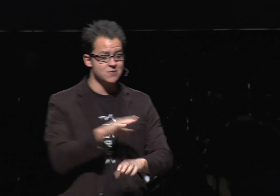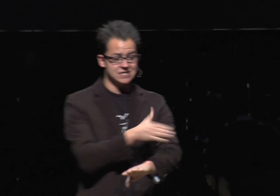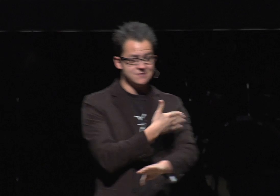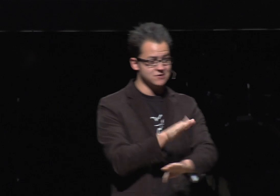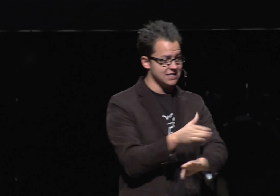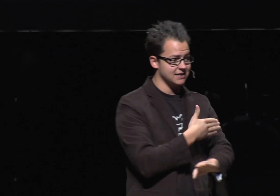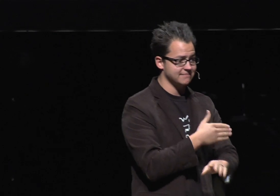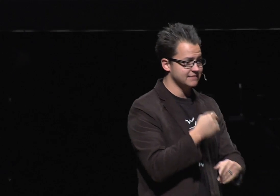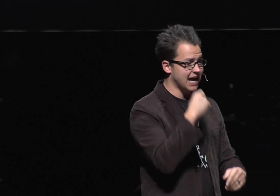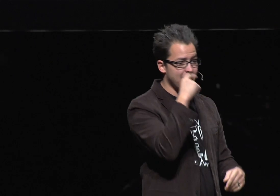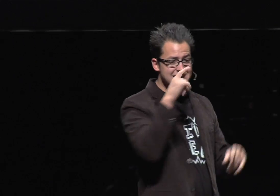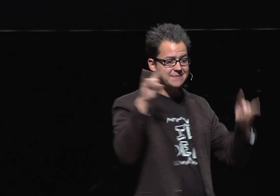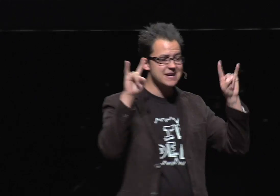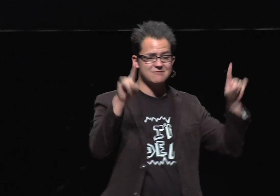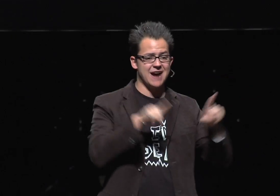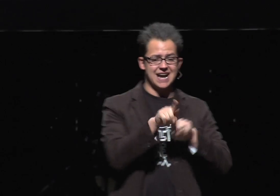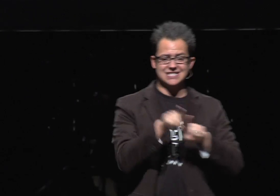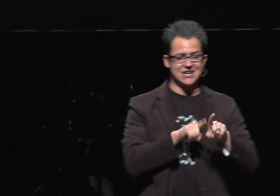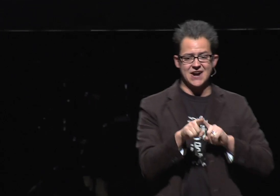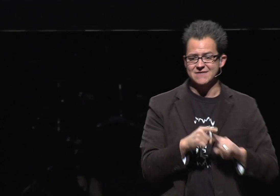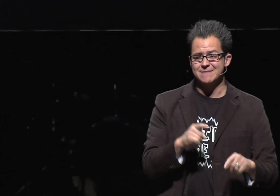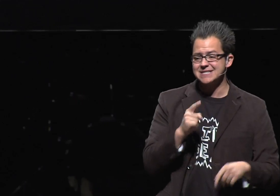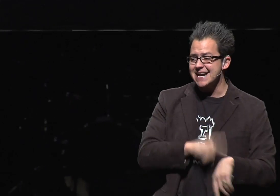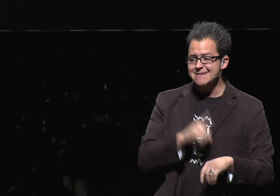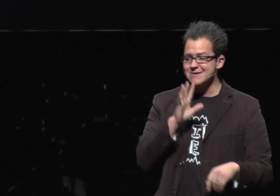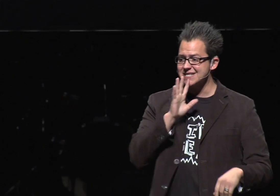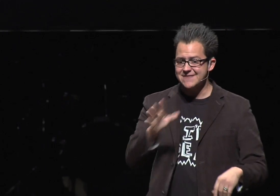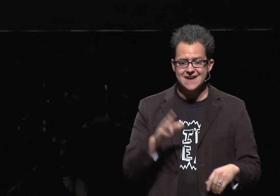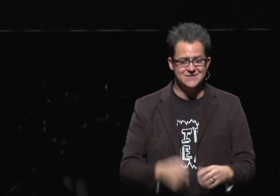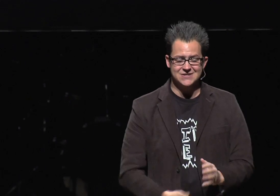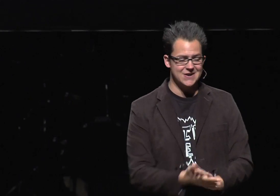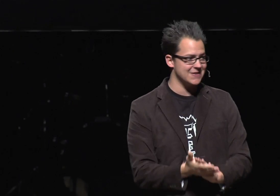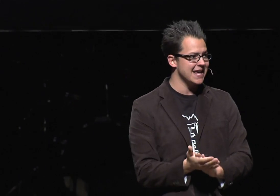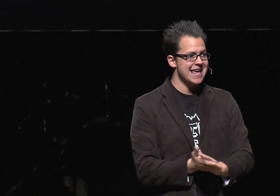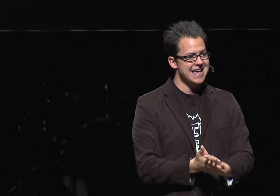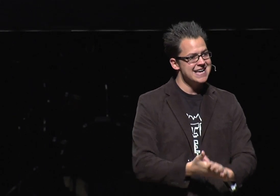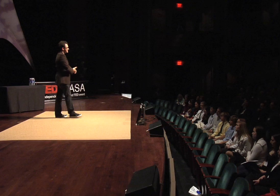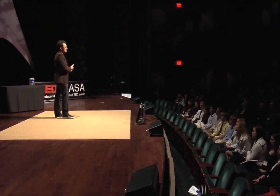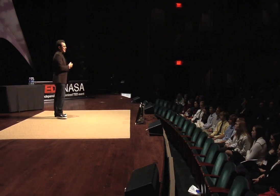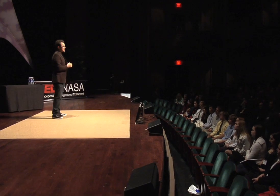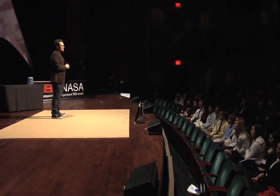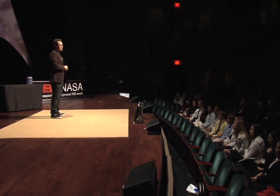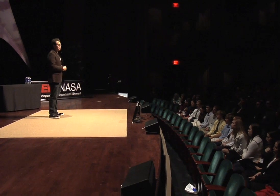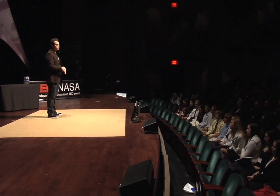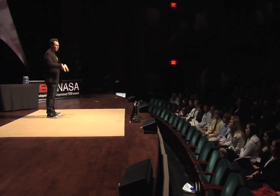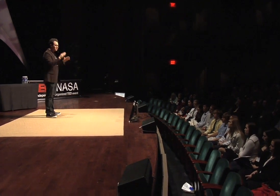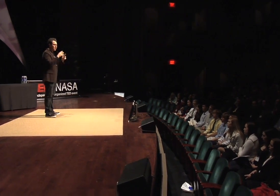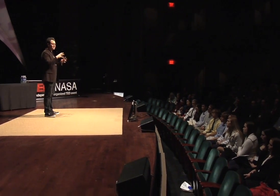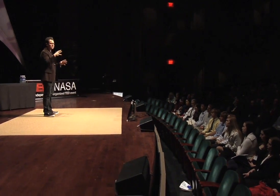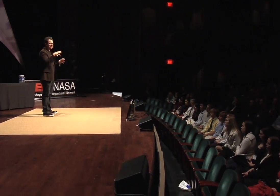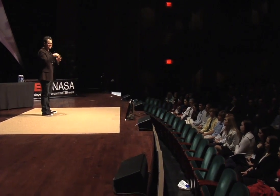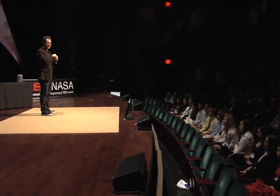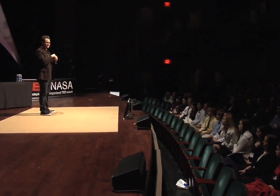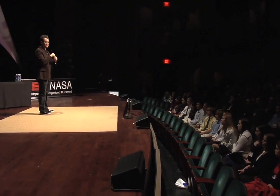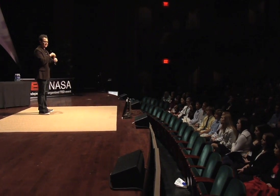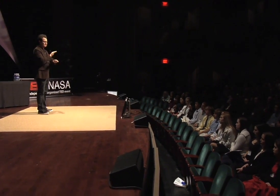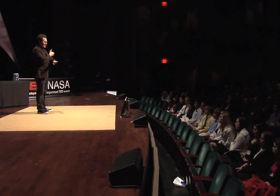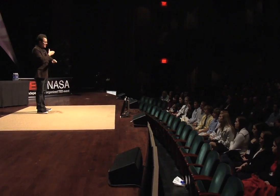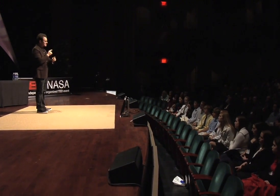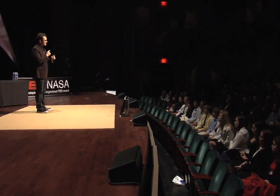was music. I wanted to be a rock star from the time I was 5 years old. So, you know, growing up, I was involved with bands and